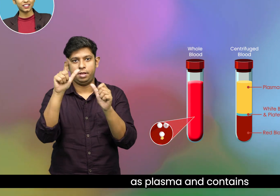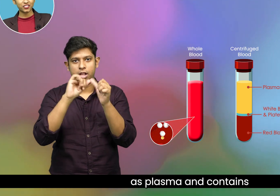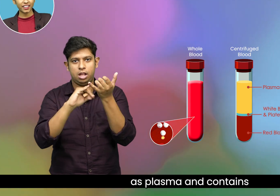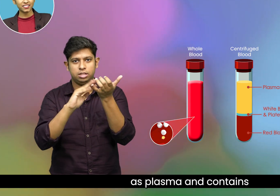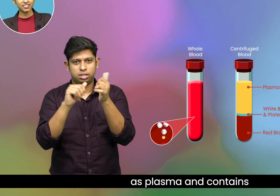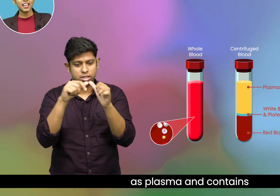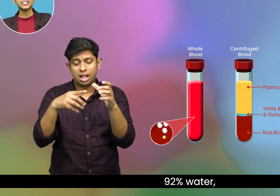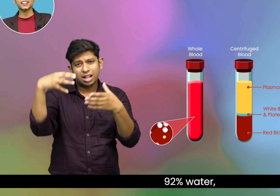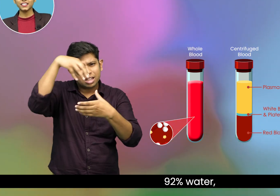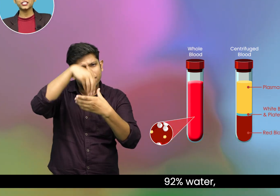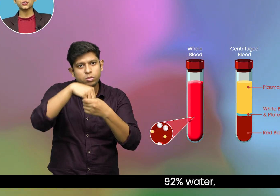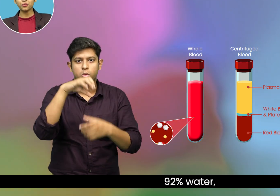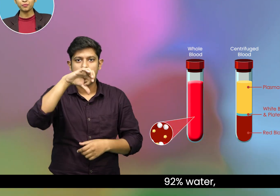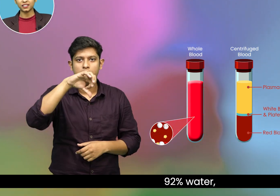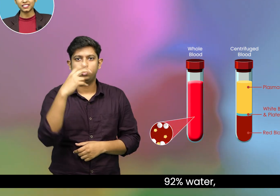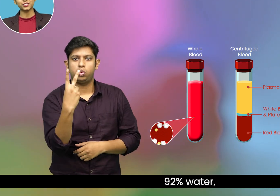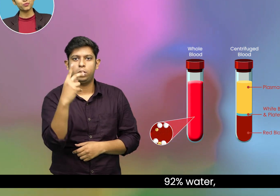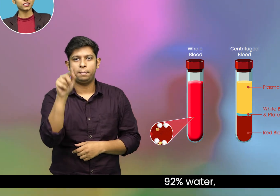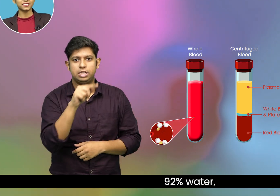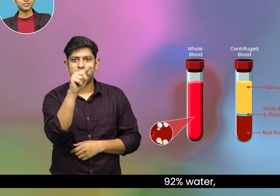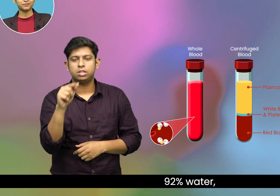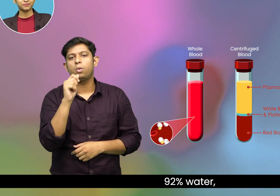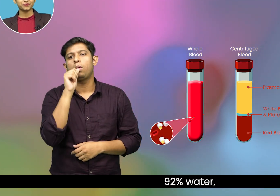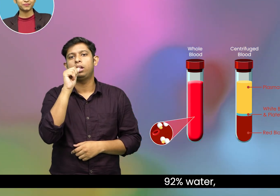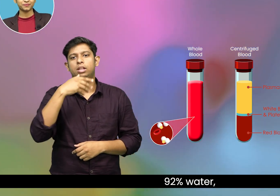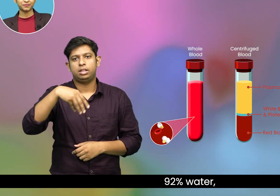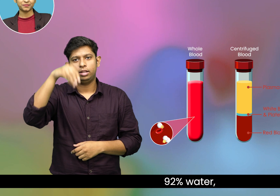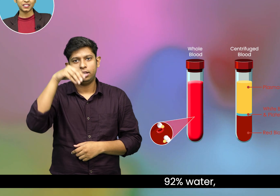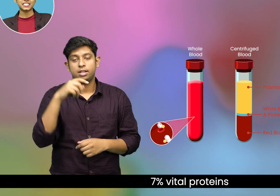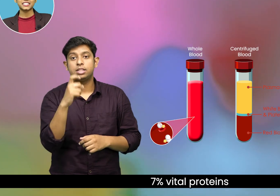and contains 92% water,